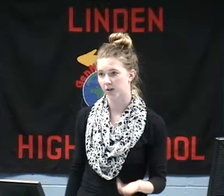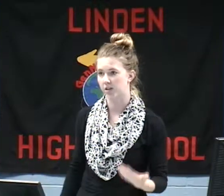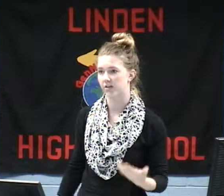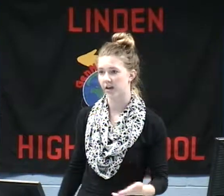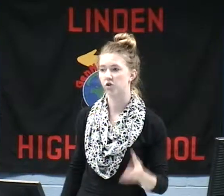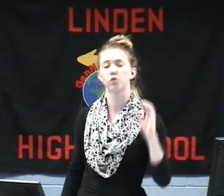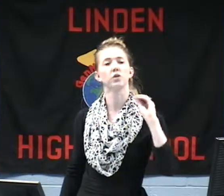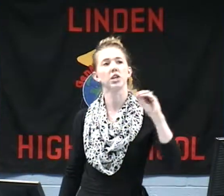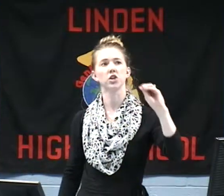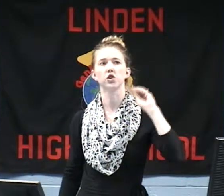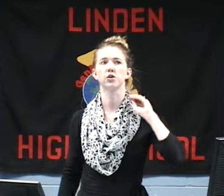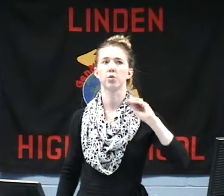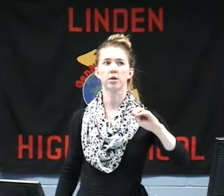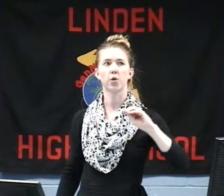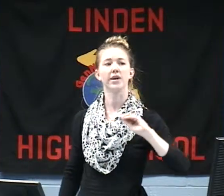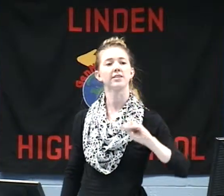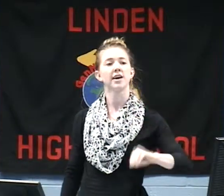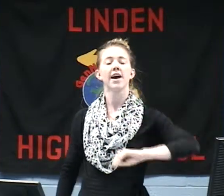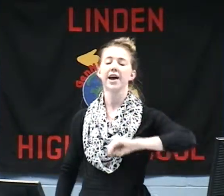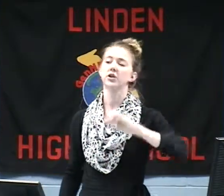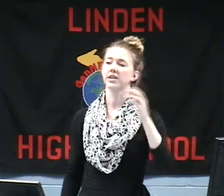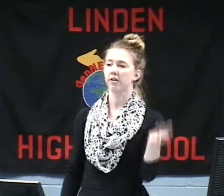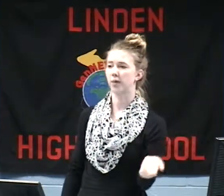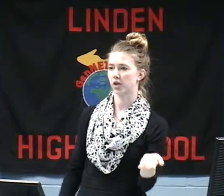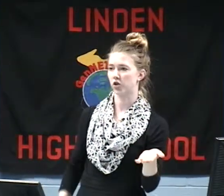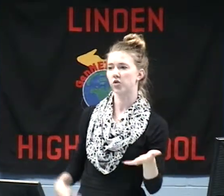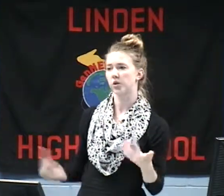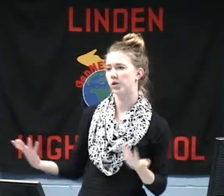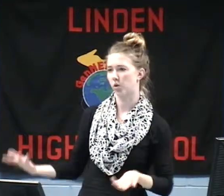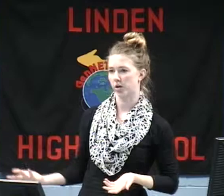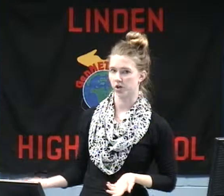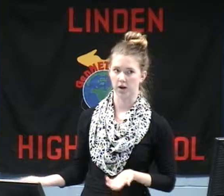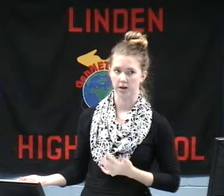the device. So really just do the bullet points, and you need to have pictures so that we know what you're talking about.